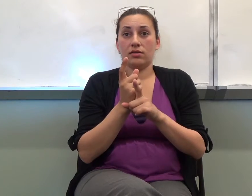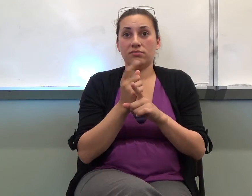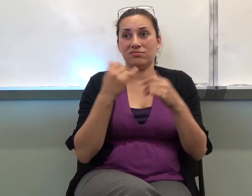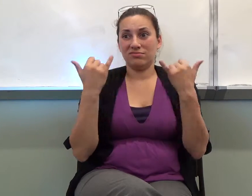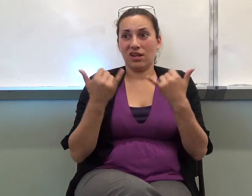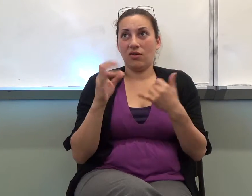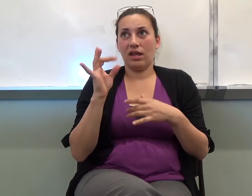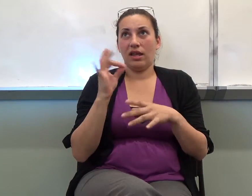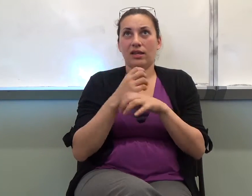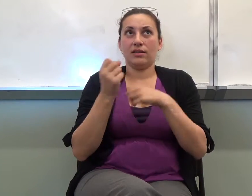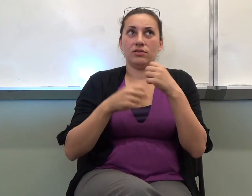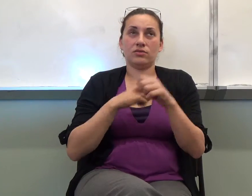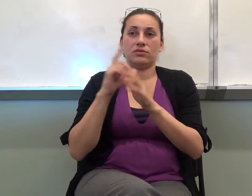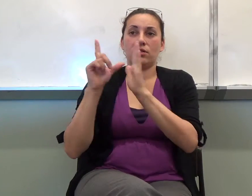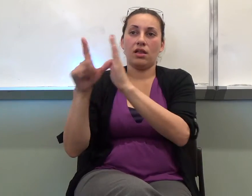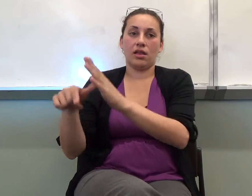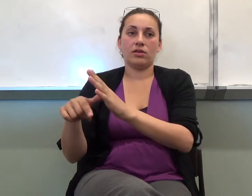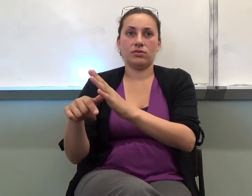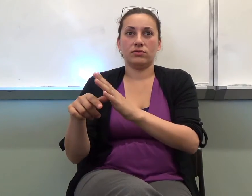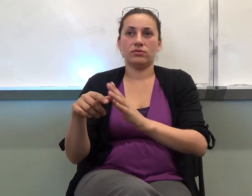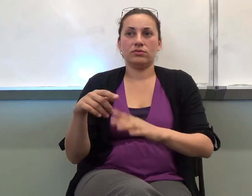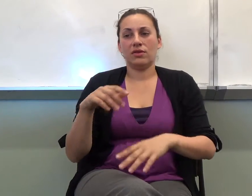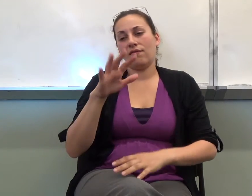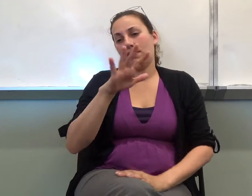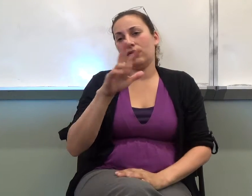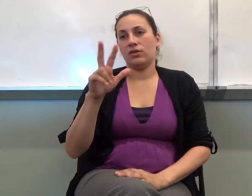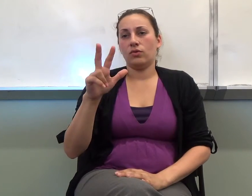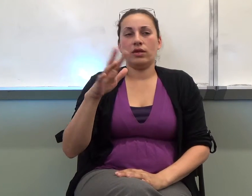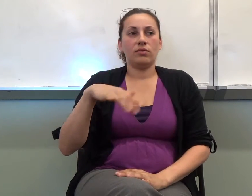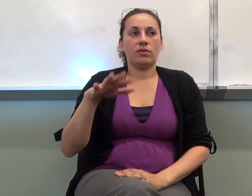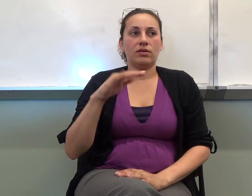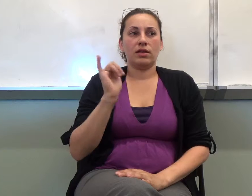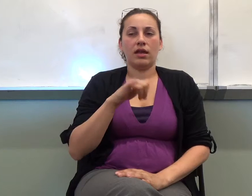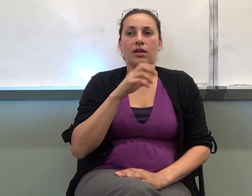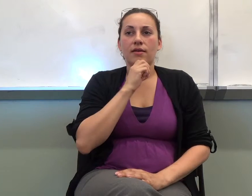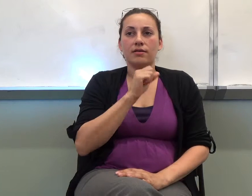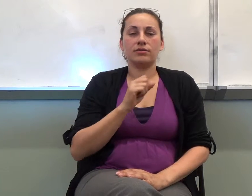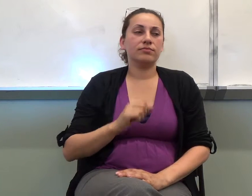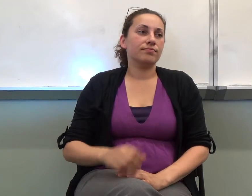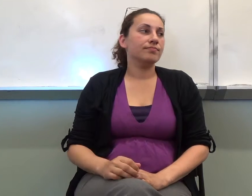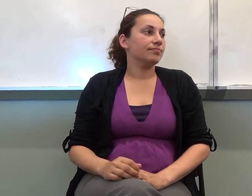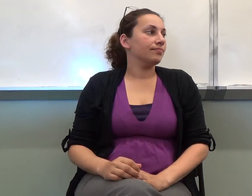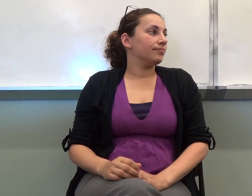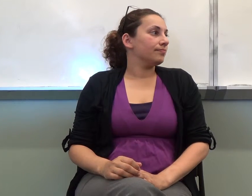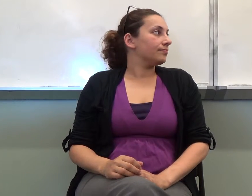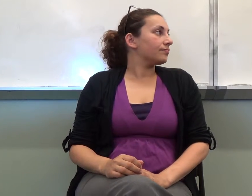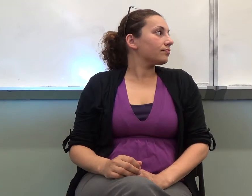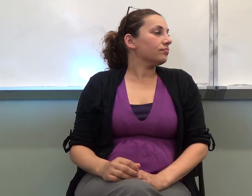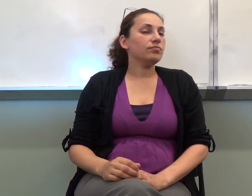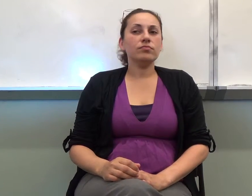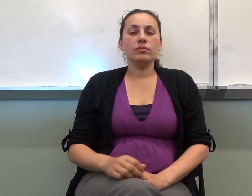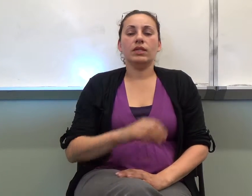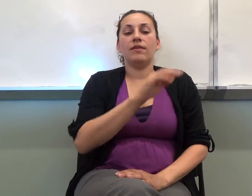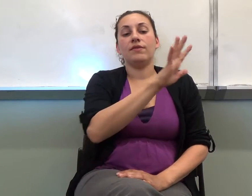8 years later, 7 years later. So he's 53, he's up in this now. Okay, 55 to 59